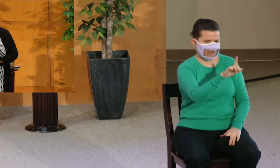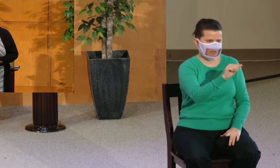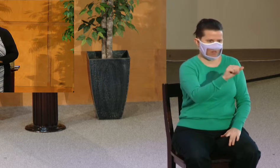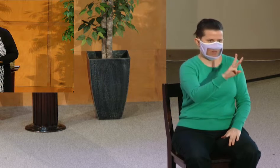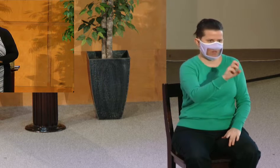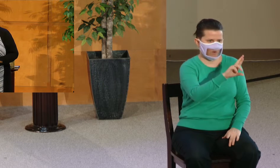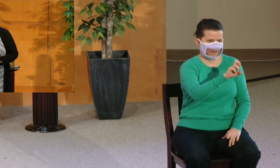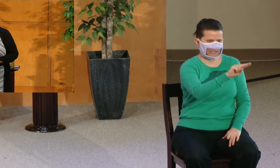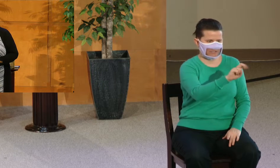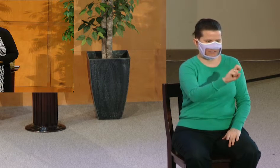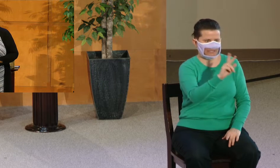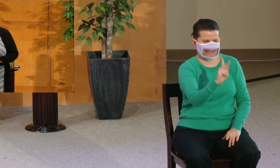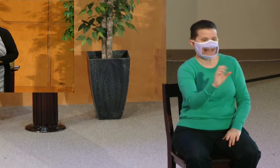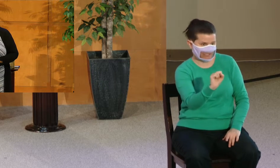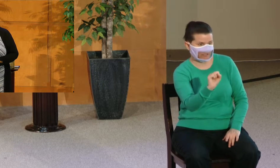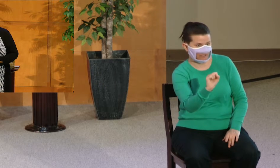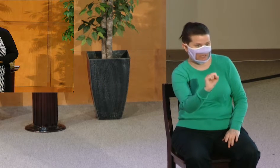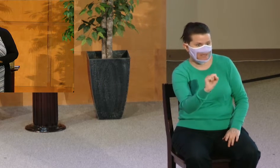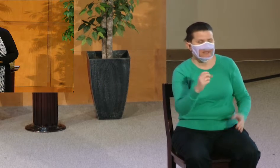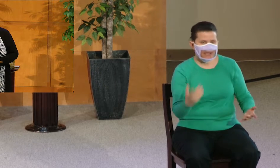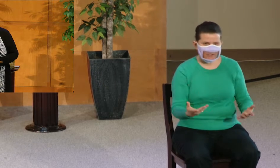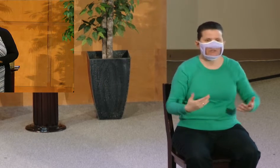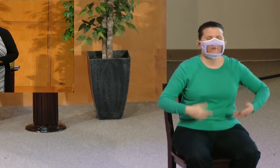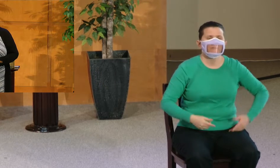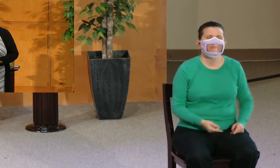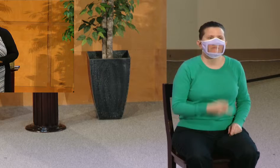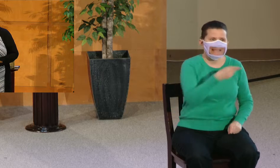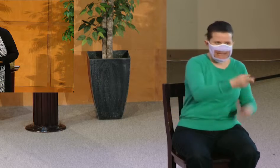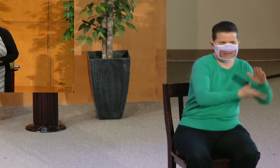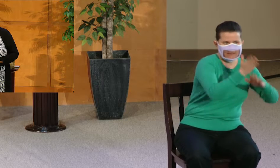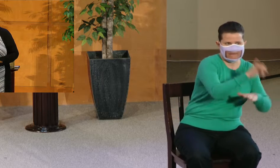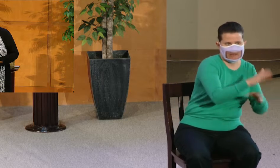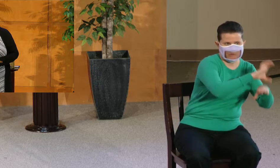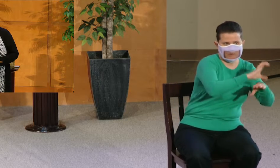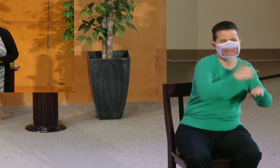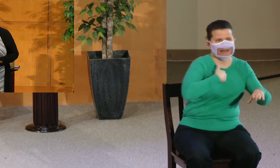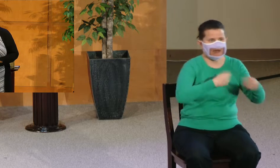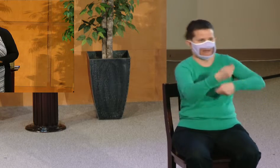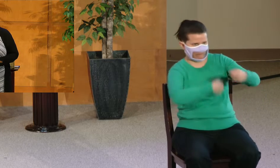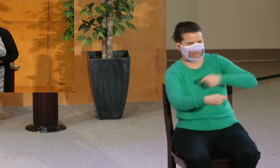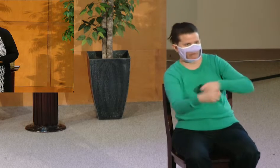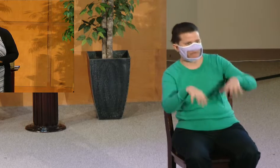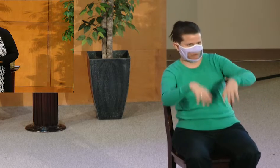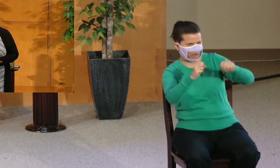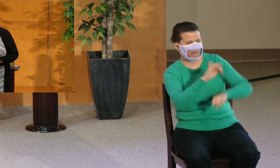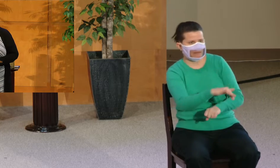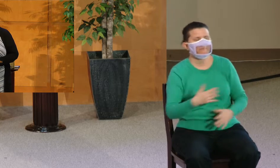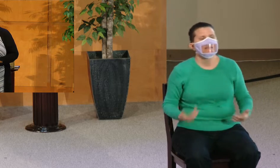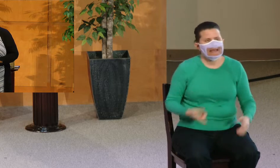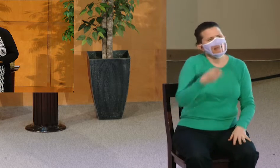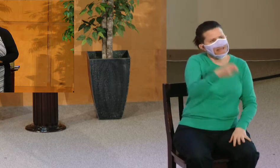skills, but he walks with authenticity and integrity and is unafraid to call what he